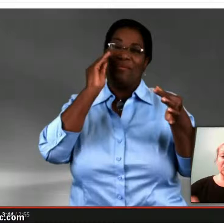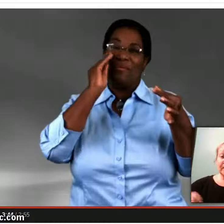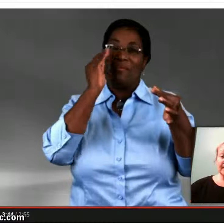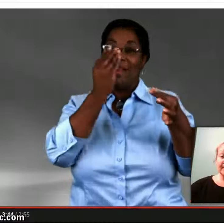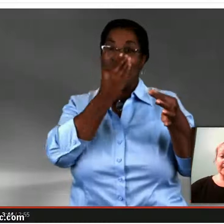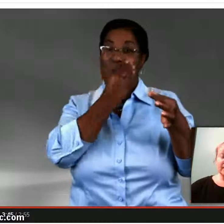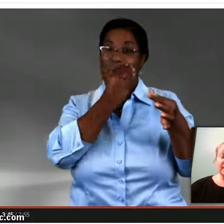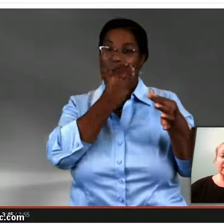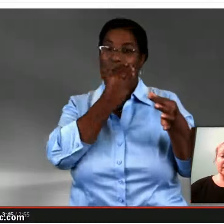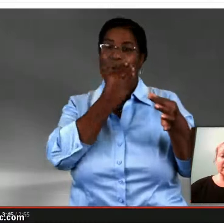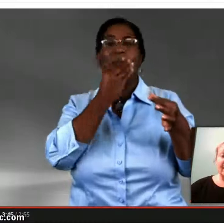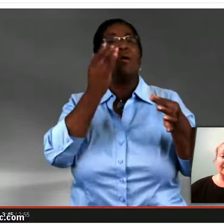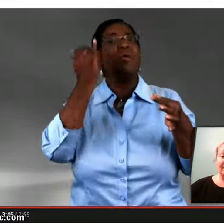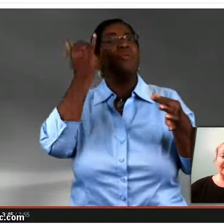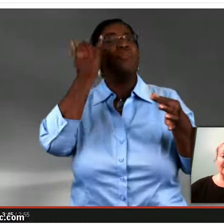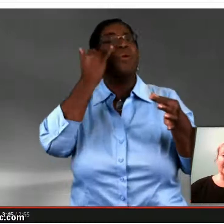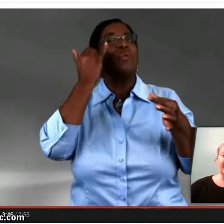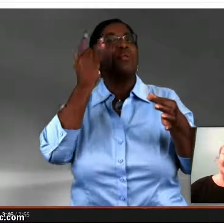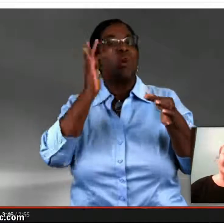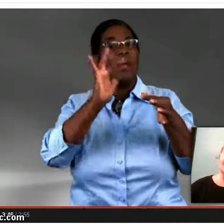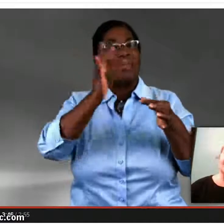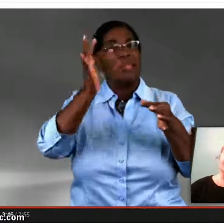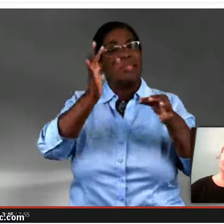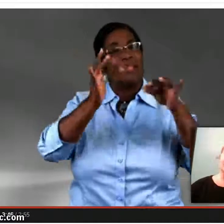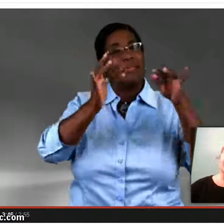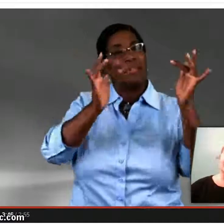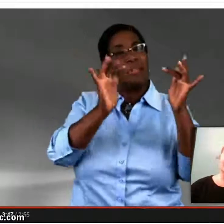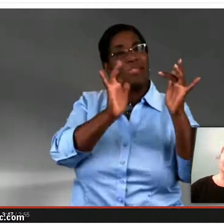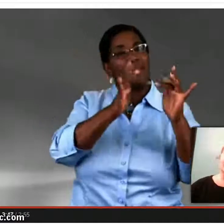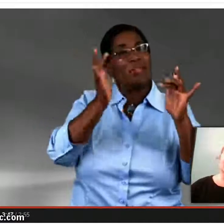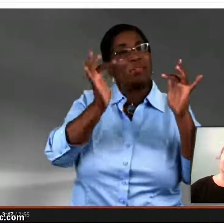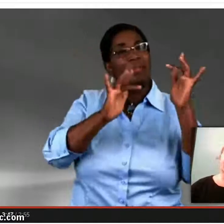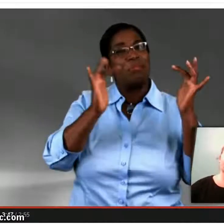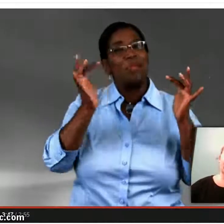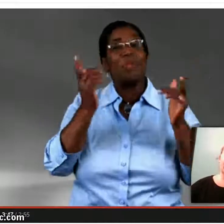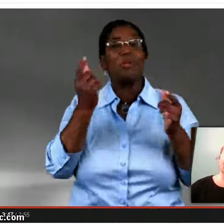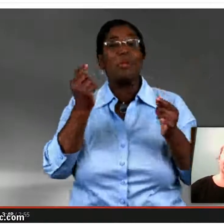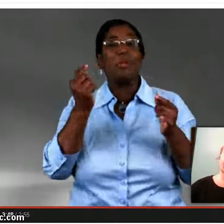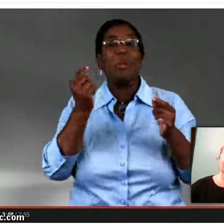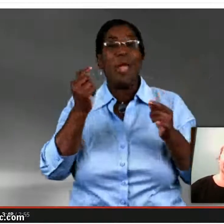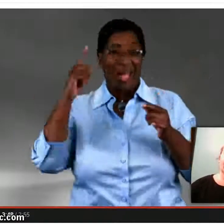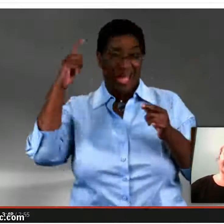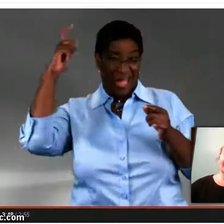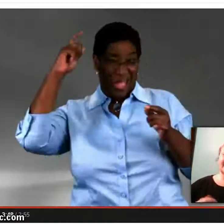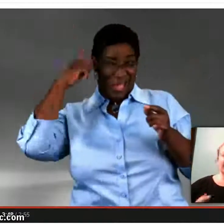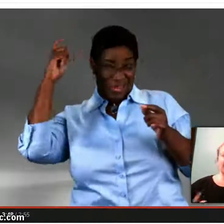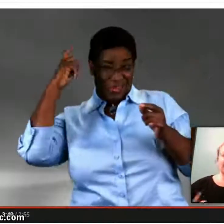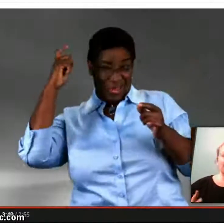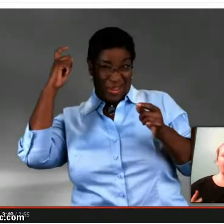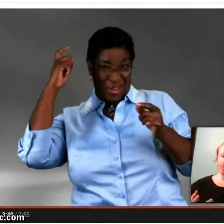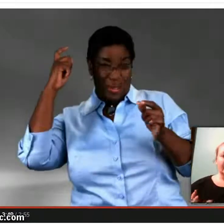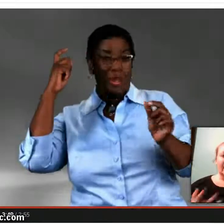twist the material around it. And then you're going to have a beautiful flower. Now let's say you want your flower